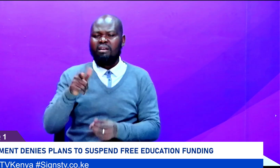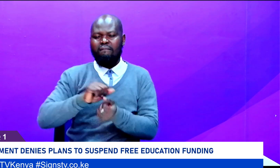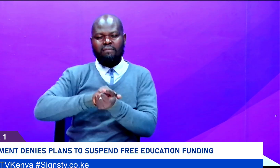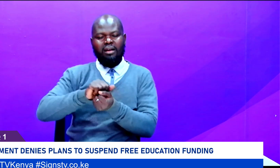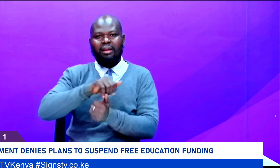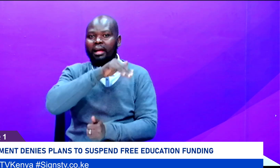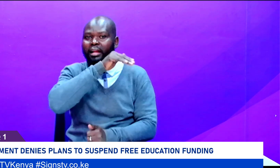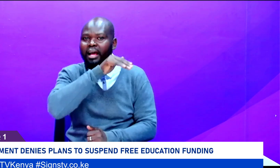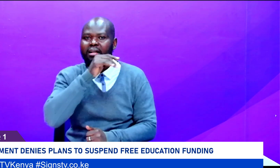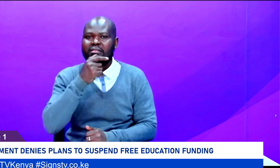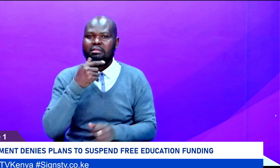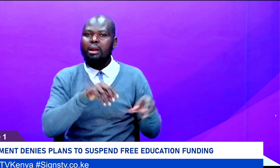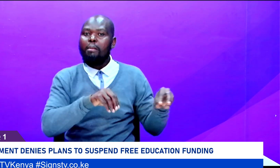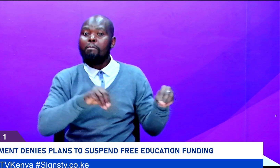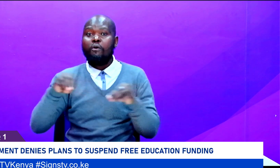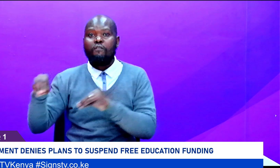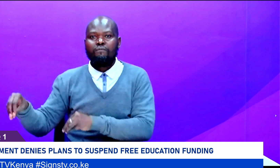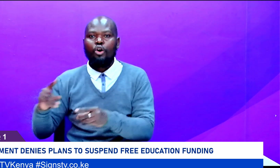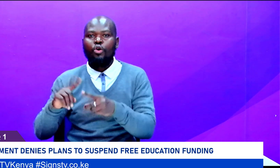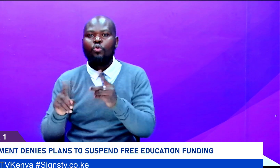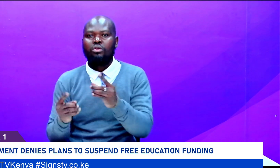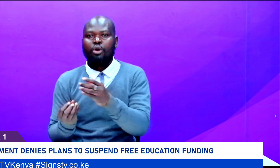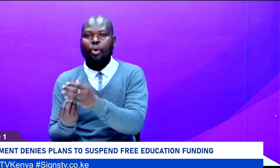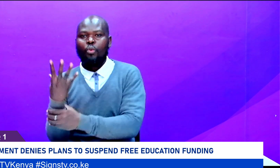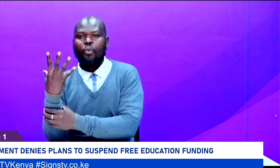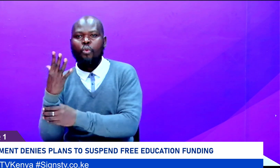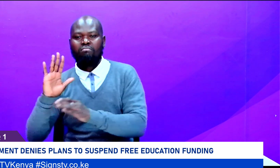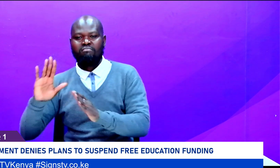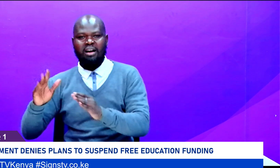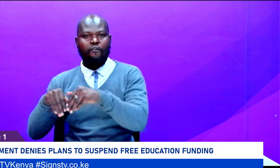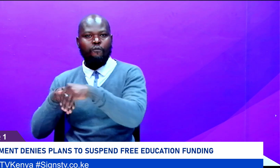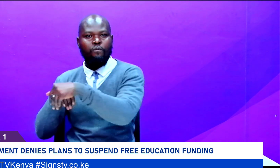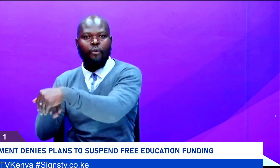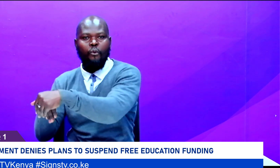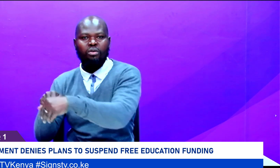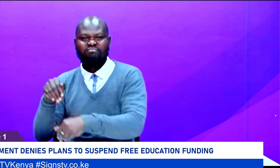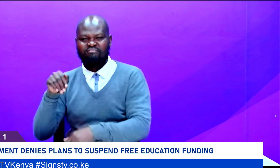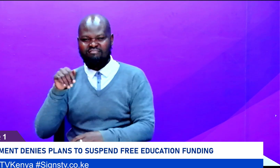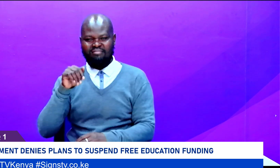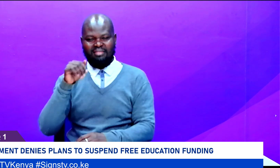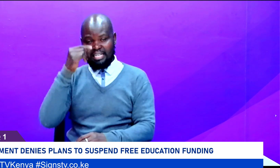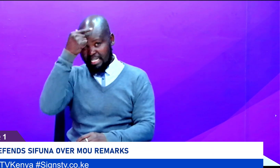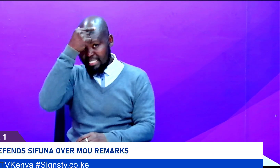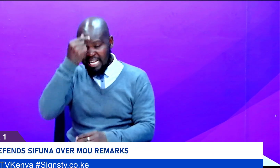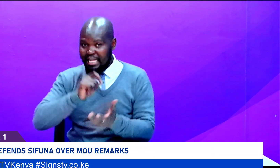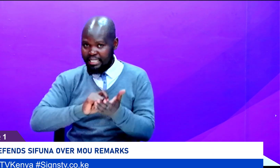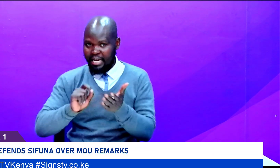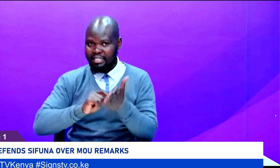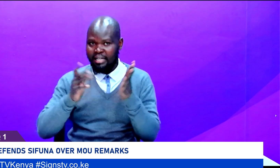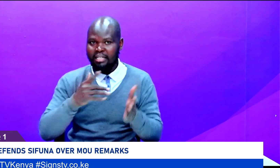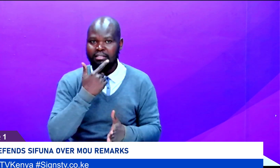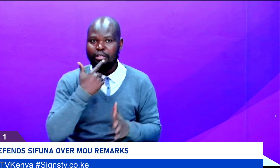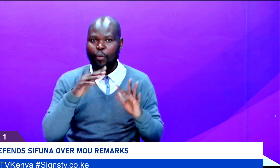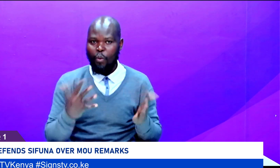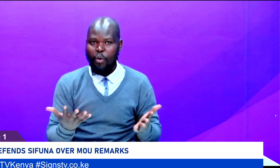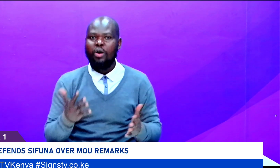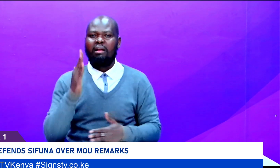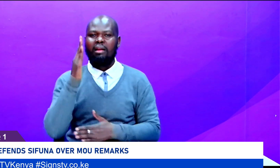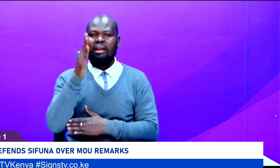Speaking during the ODM delegates convention held in Kakamega County on Friday, Odinga moved to ease